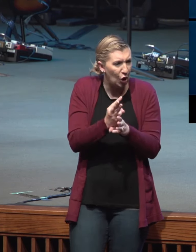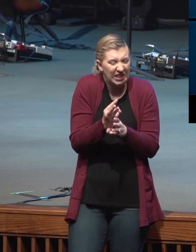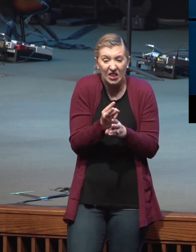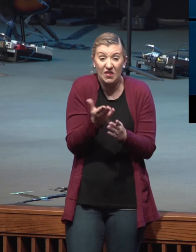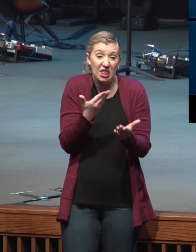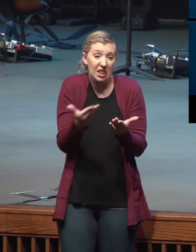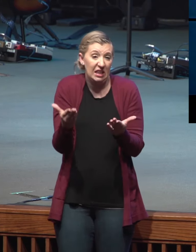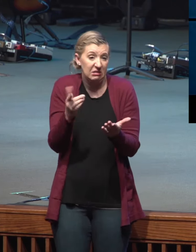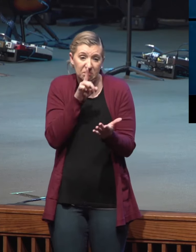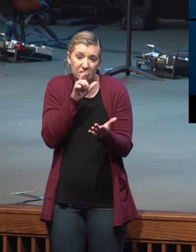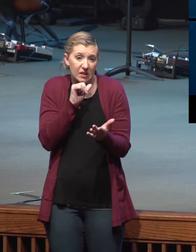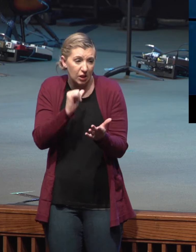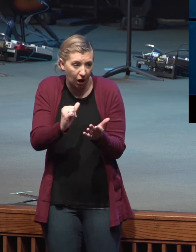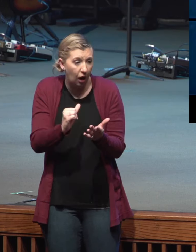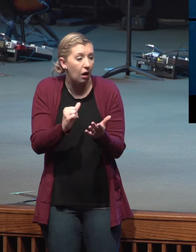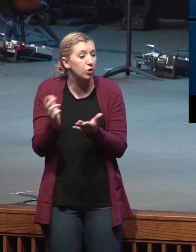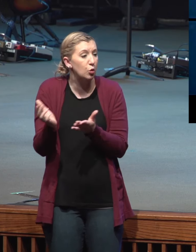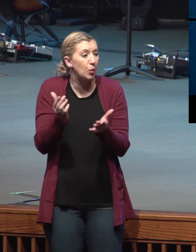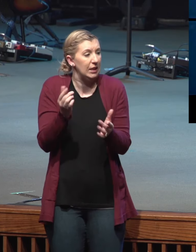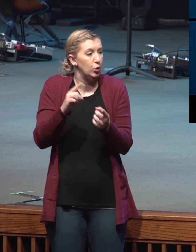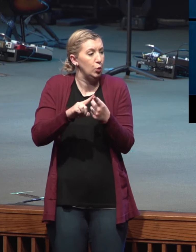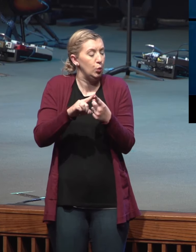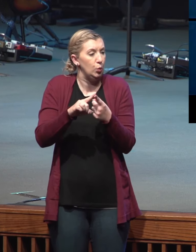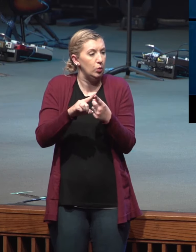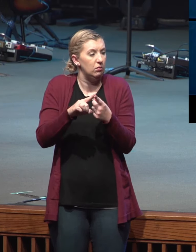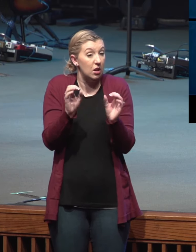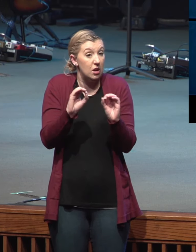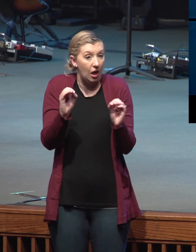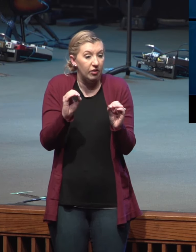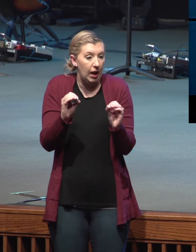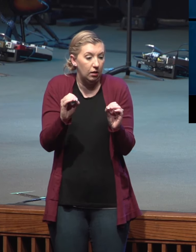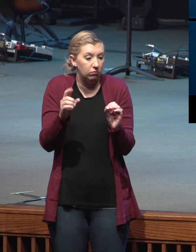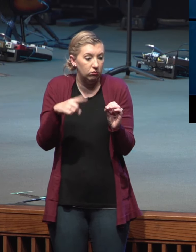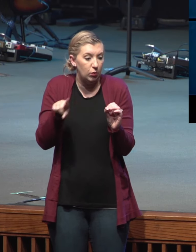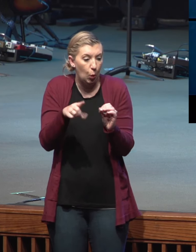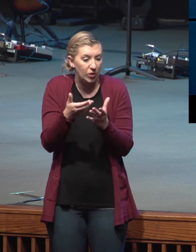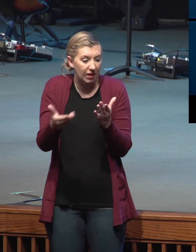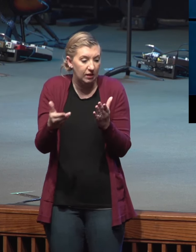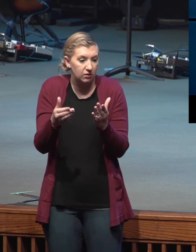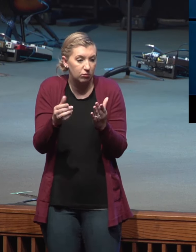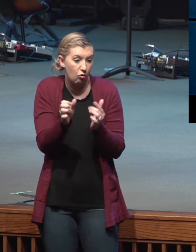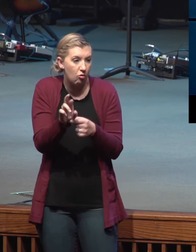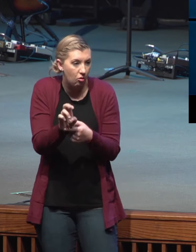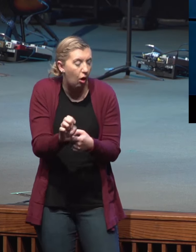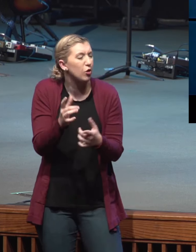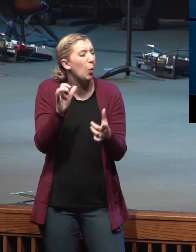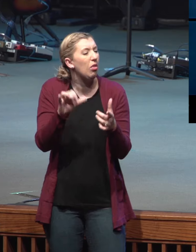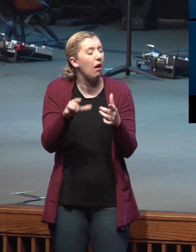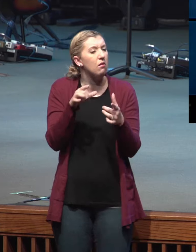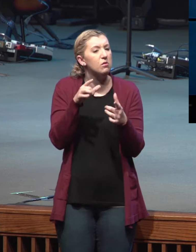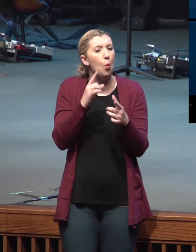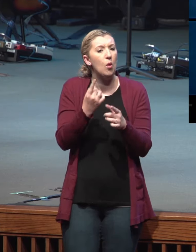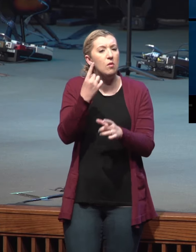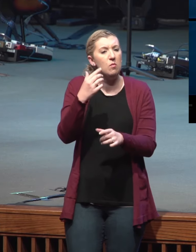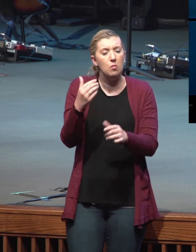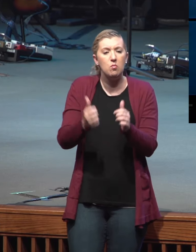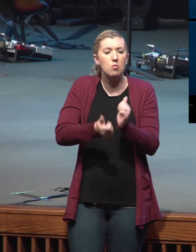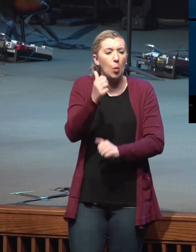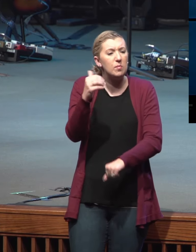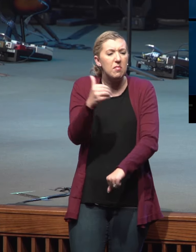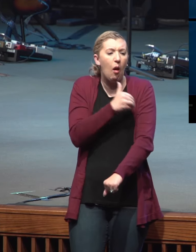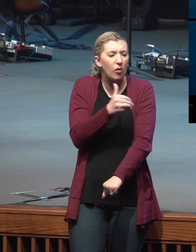not, to bring to nothing things that are. And one of the most powerful